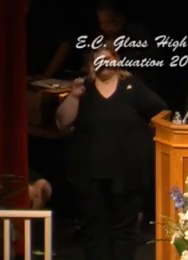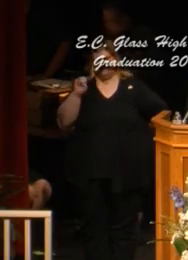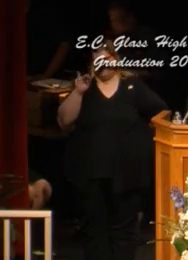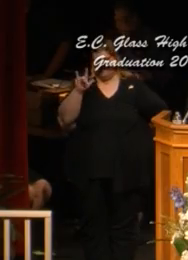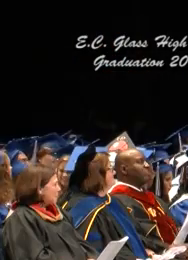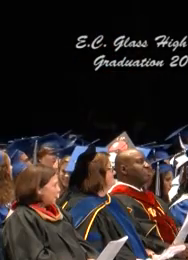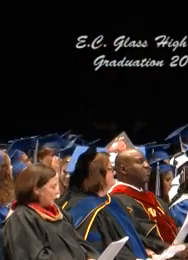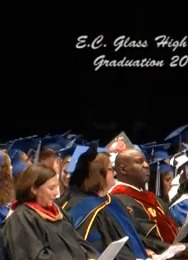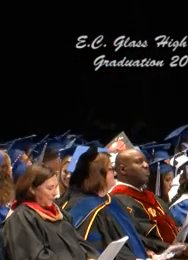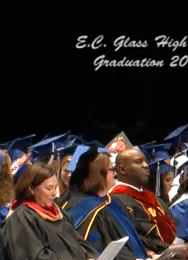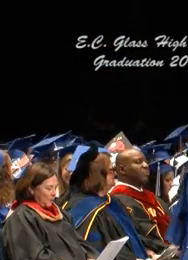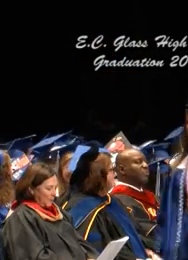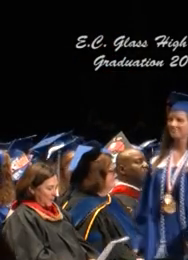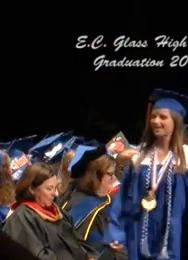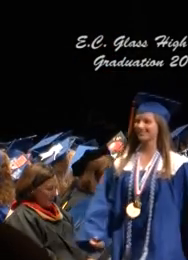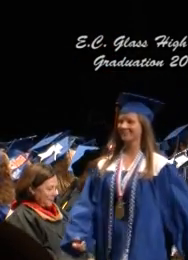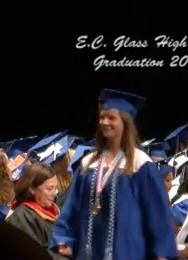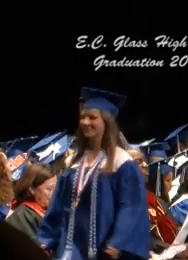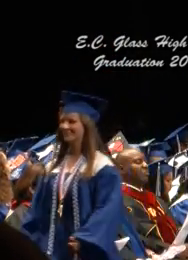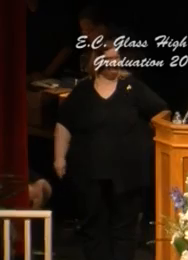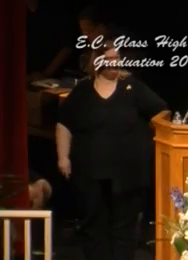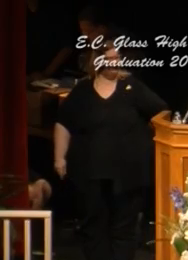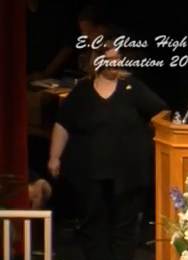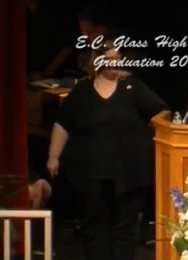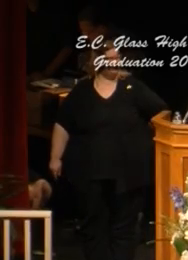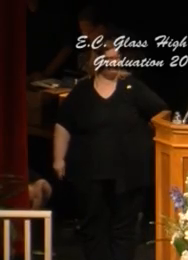Emily Virginia Sanna.